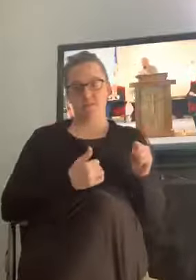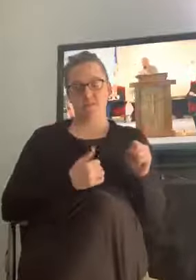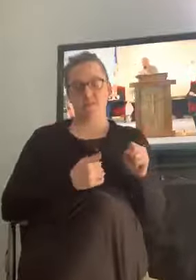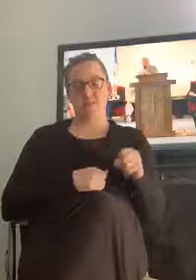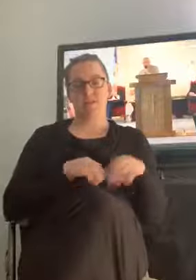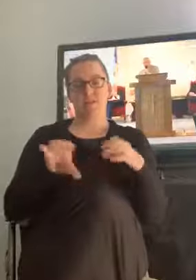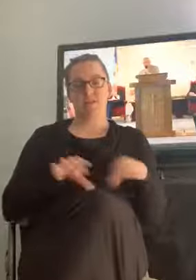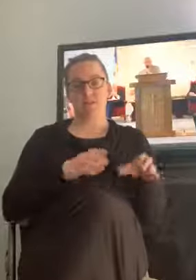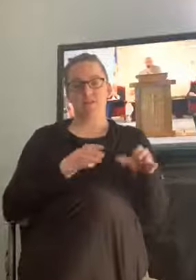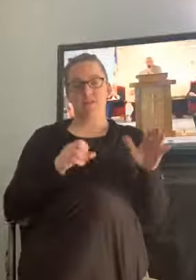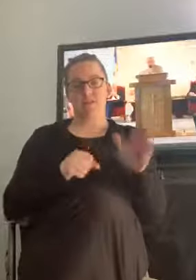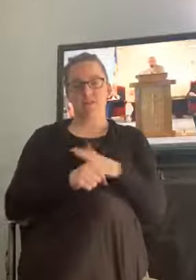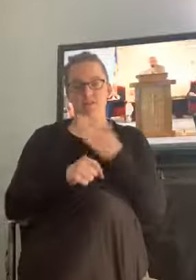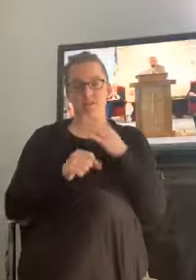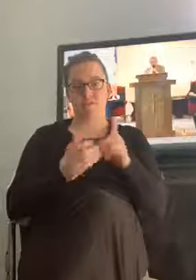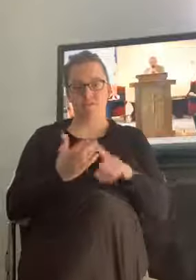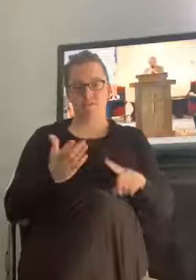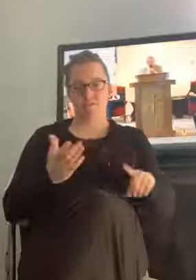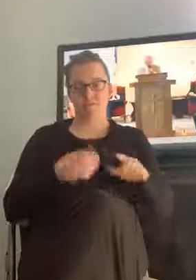scripture.